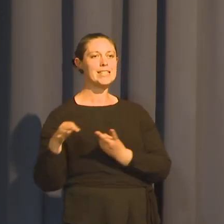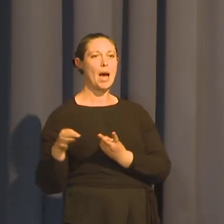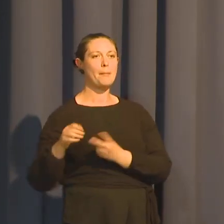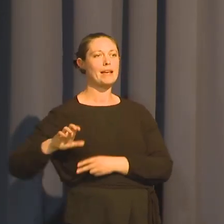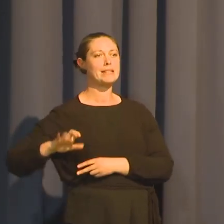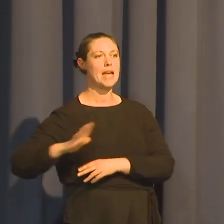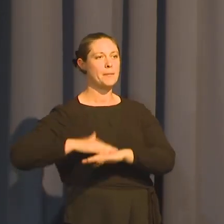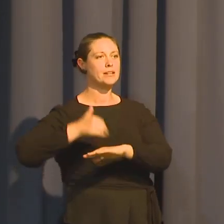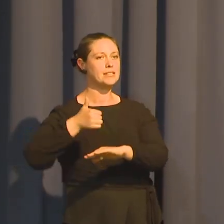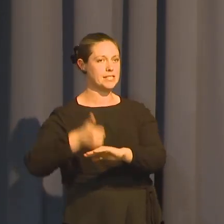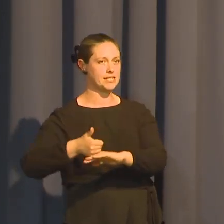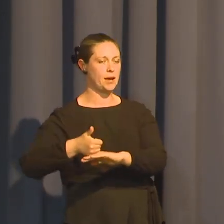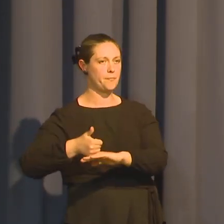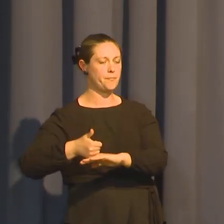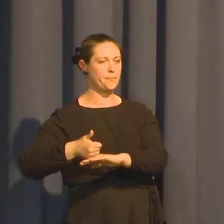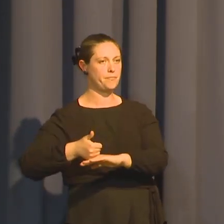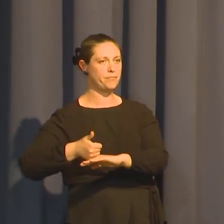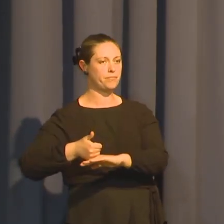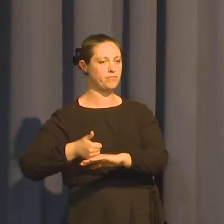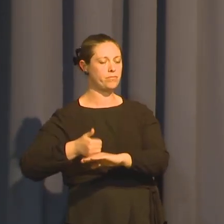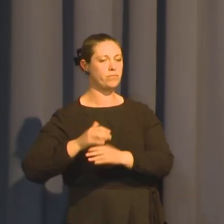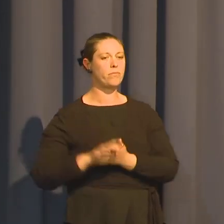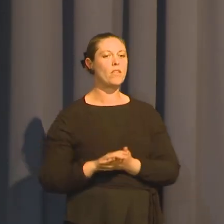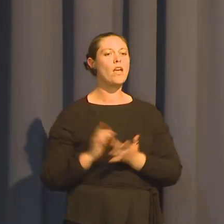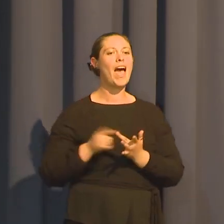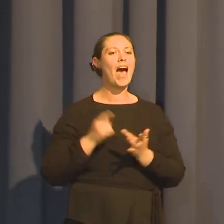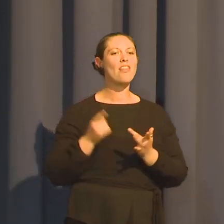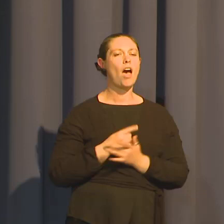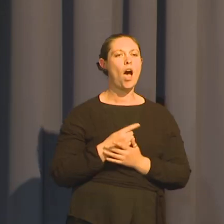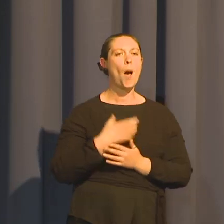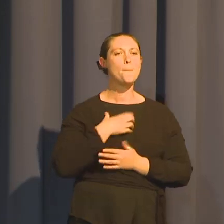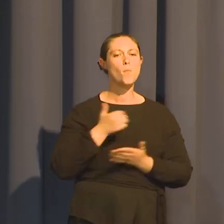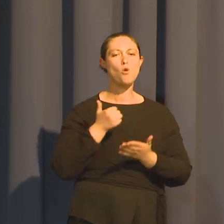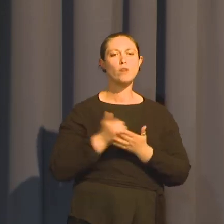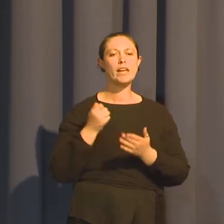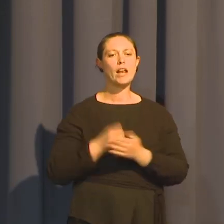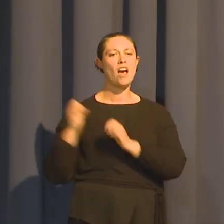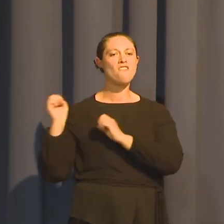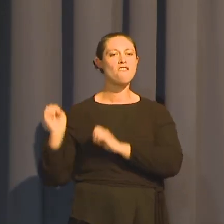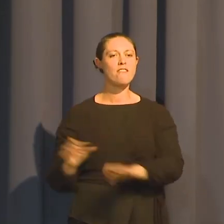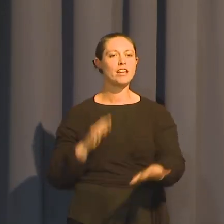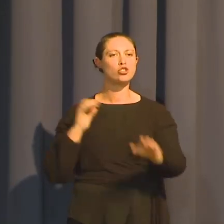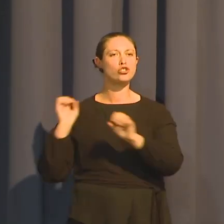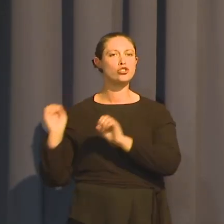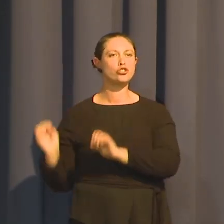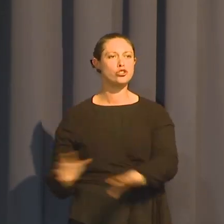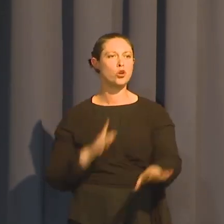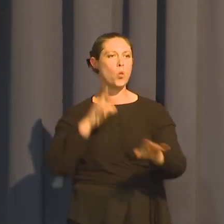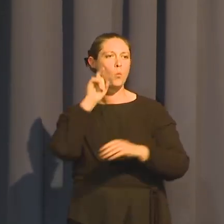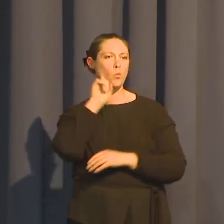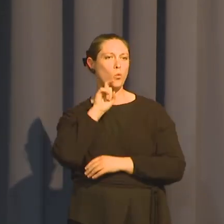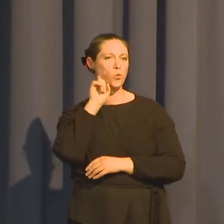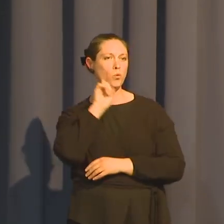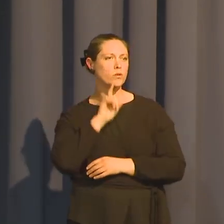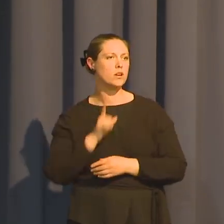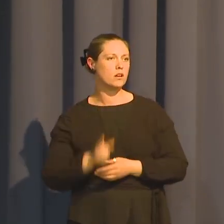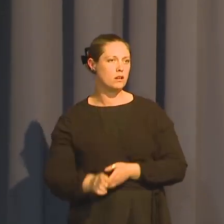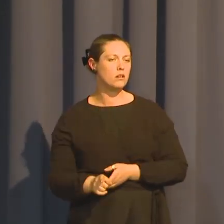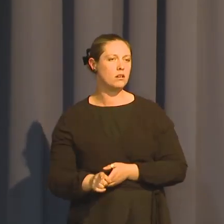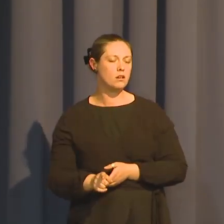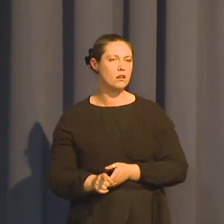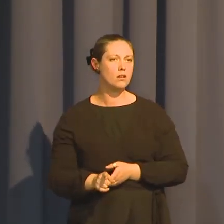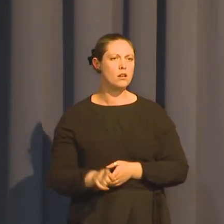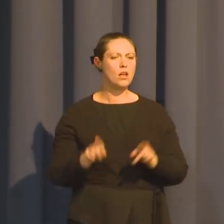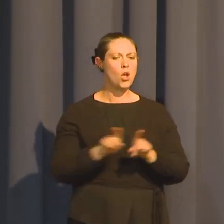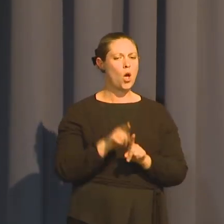that we have started flushing more regularly with this particular site. So the reason for that is we were also